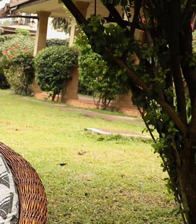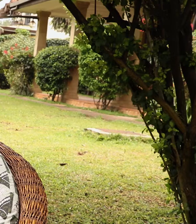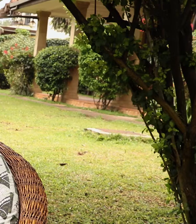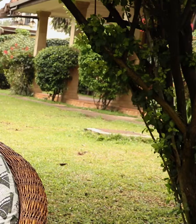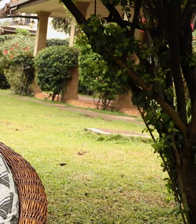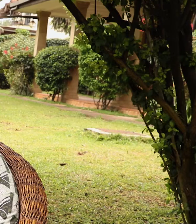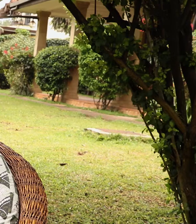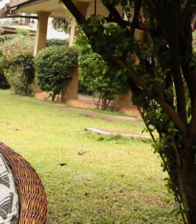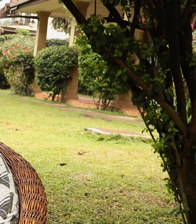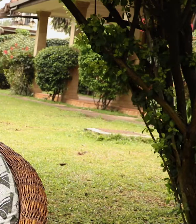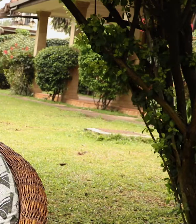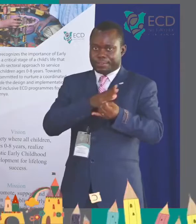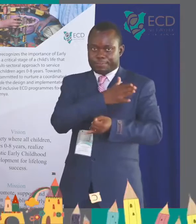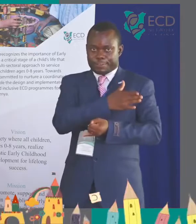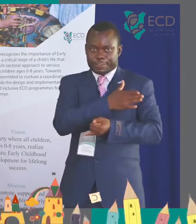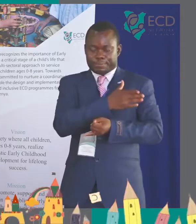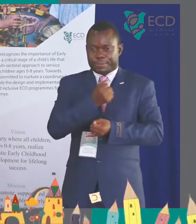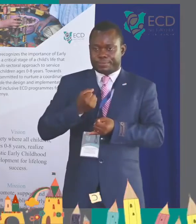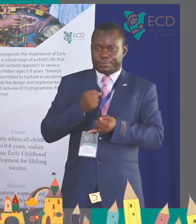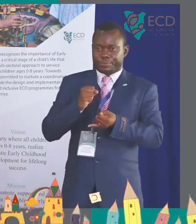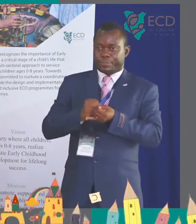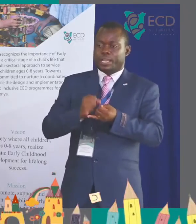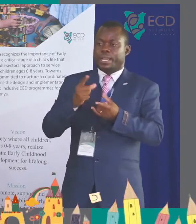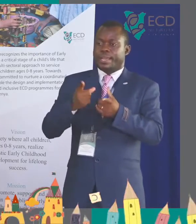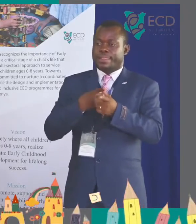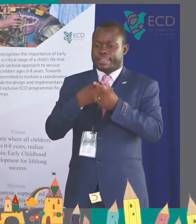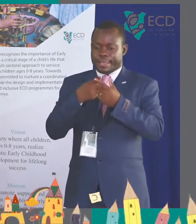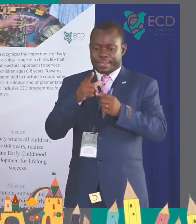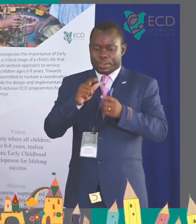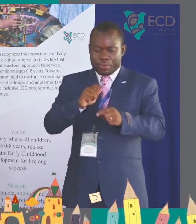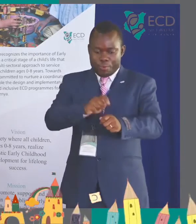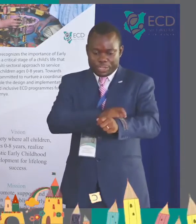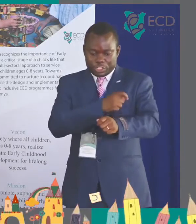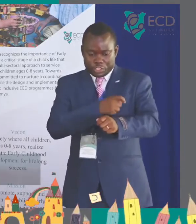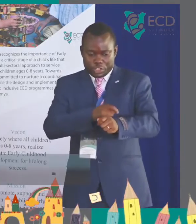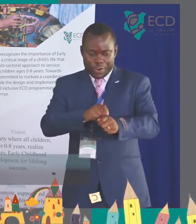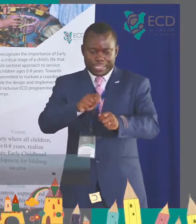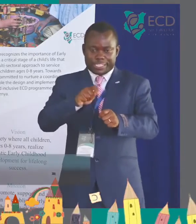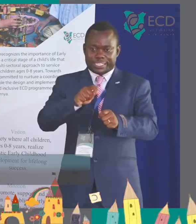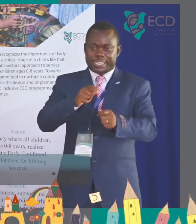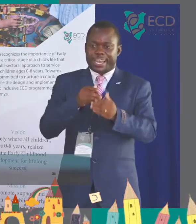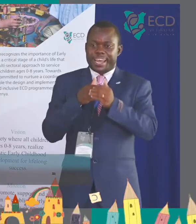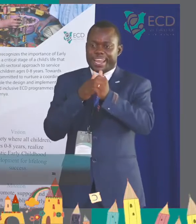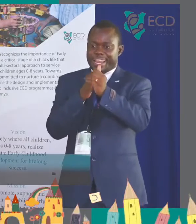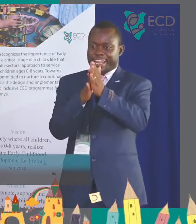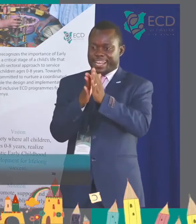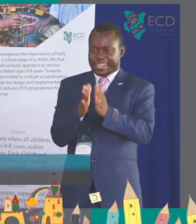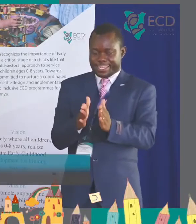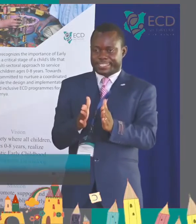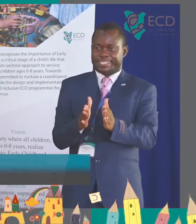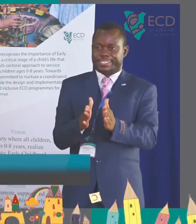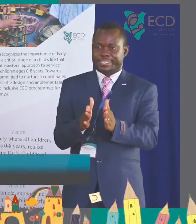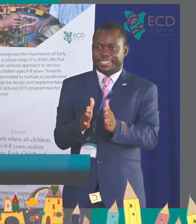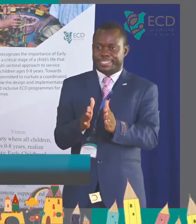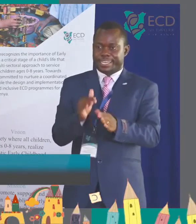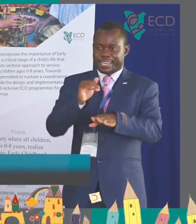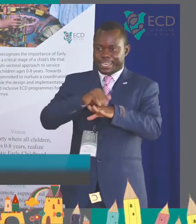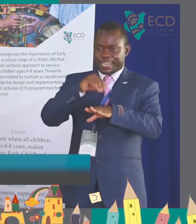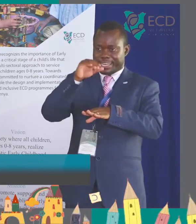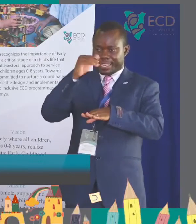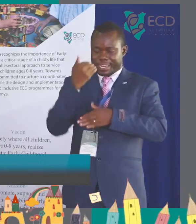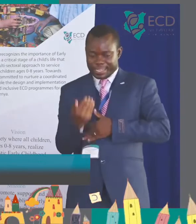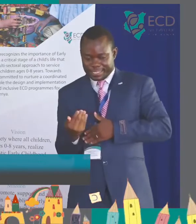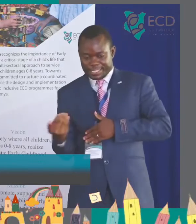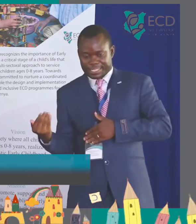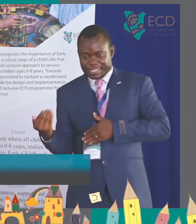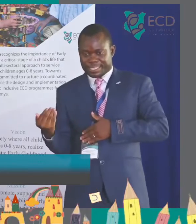with all of the international standards. We trained and sensitized care leaders across the county and sons of early childhood